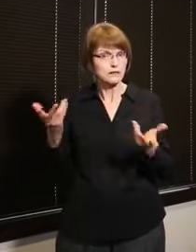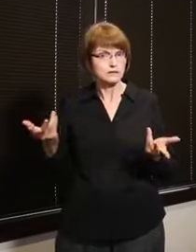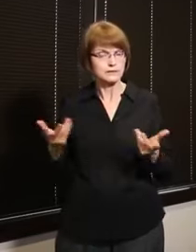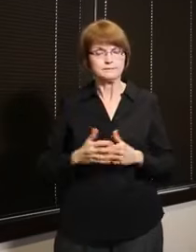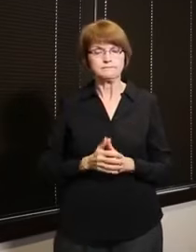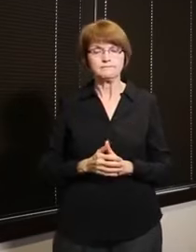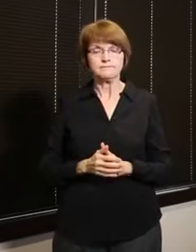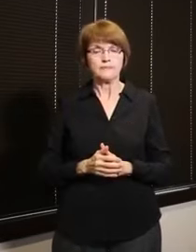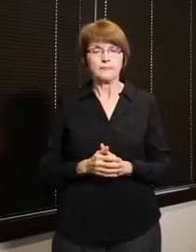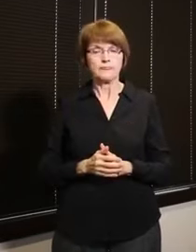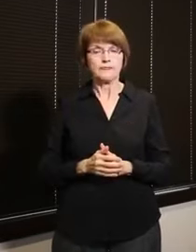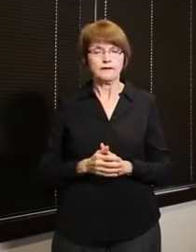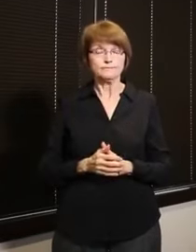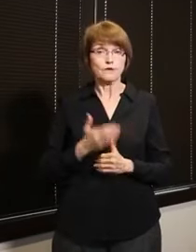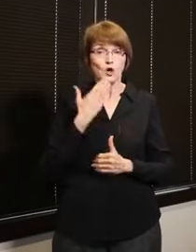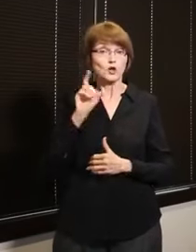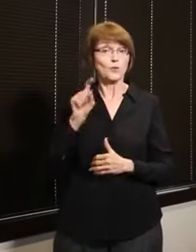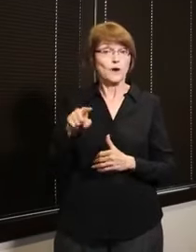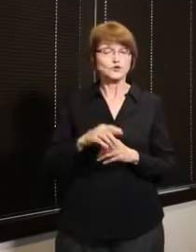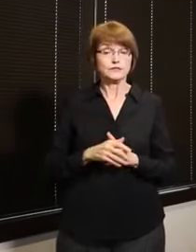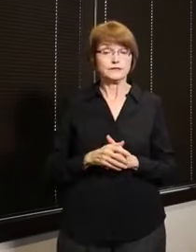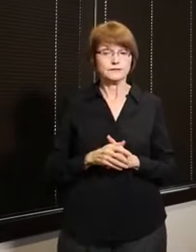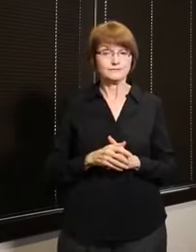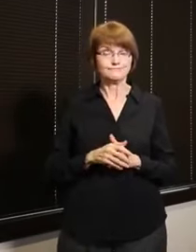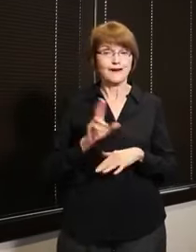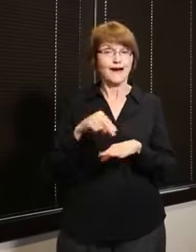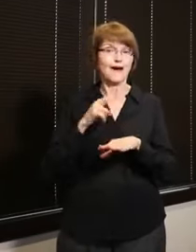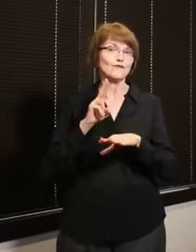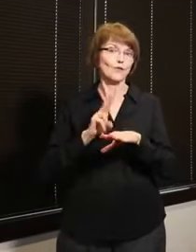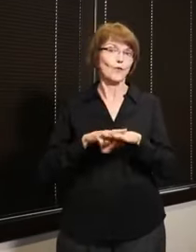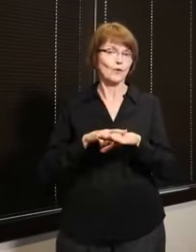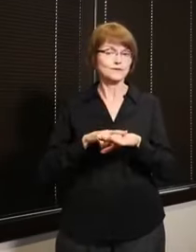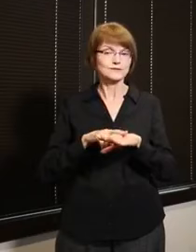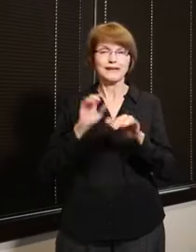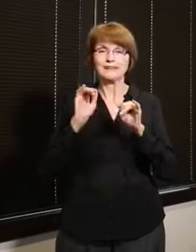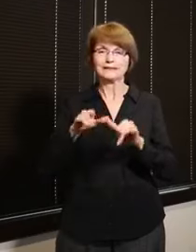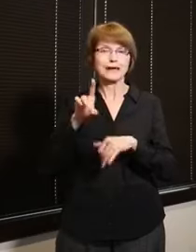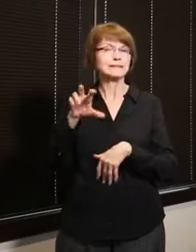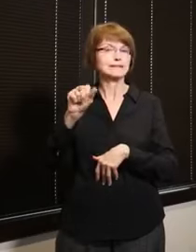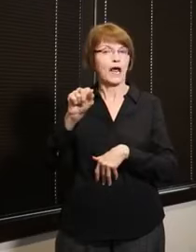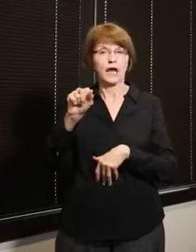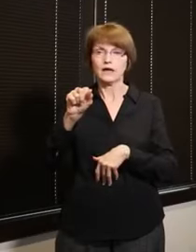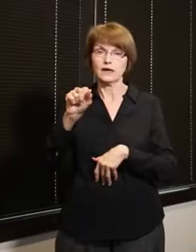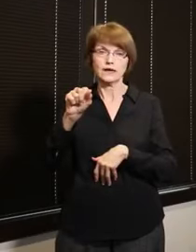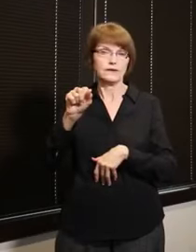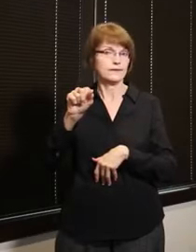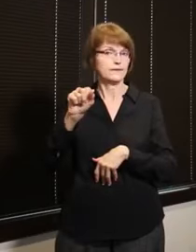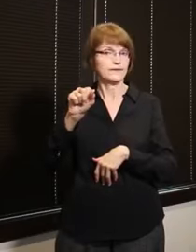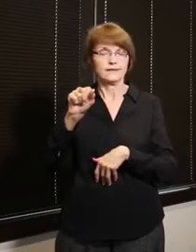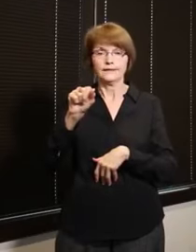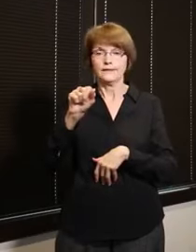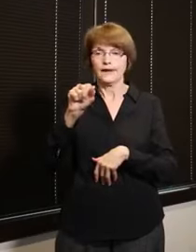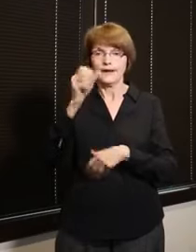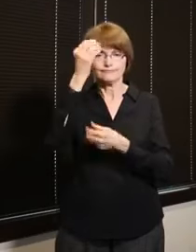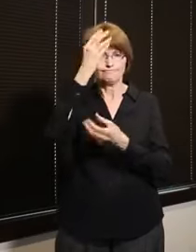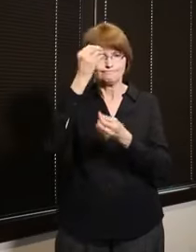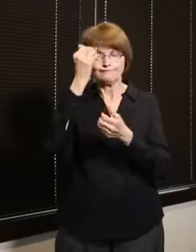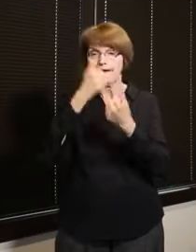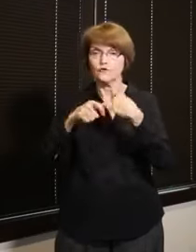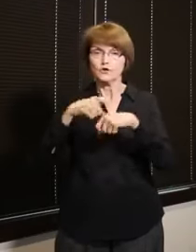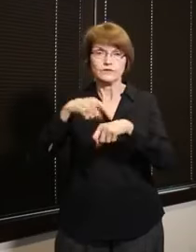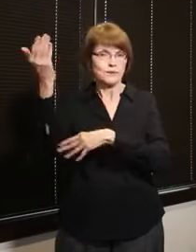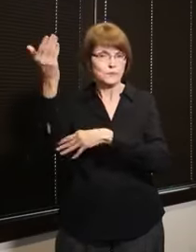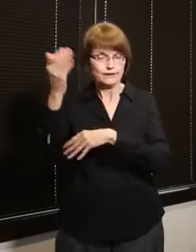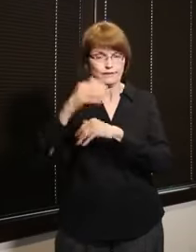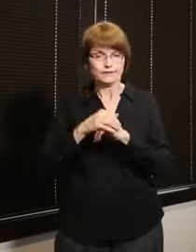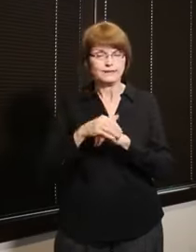to be looking at is, of course, the data that you see that I present every time we do our presentations. We'll